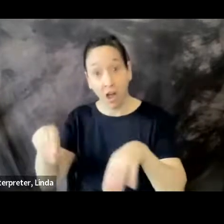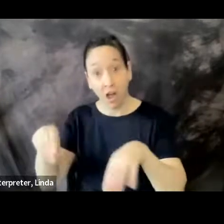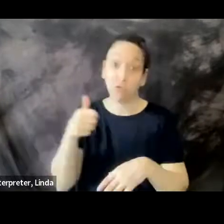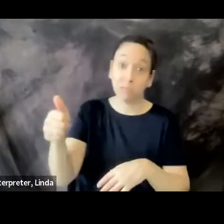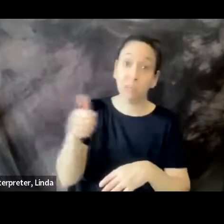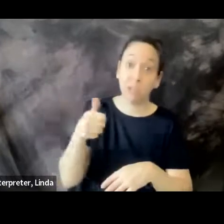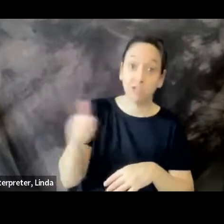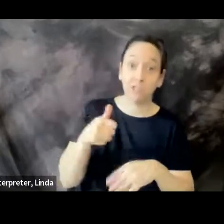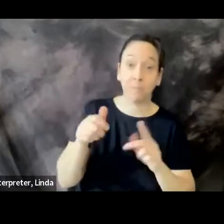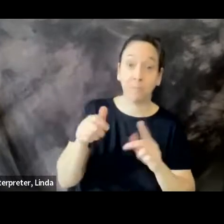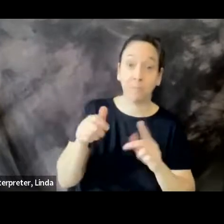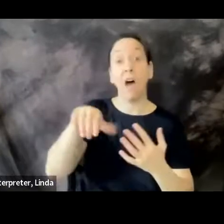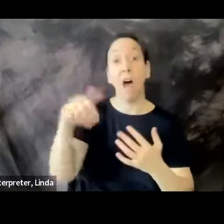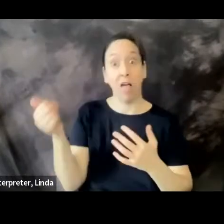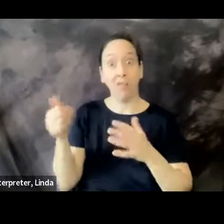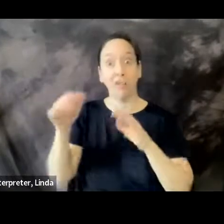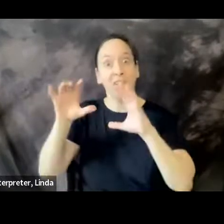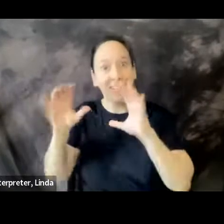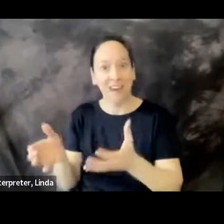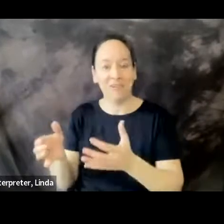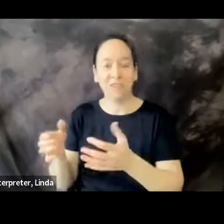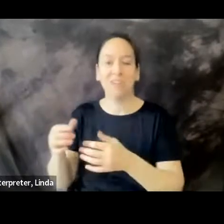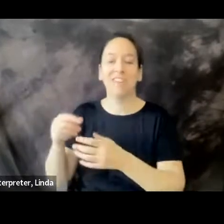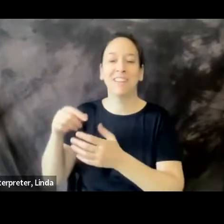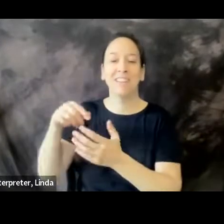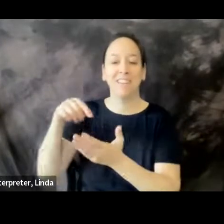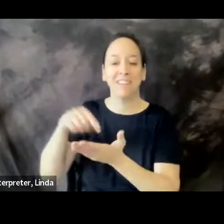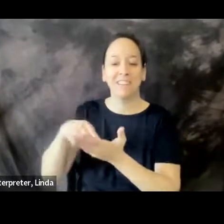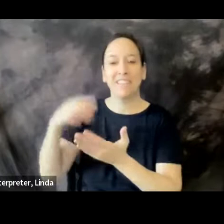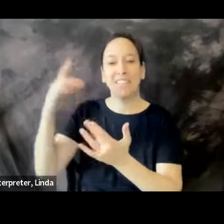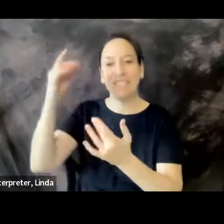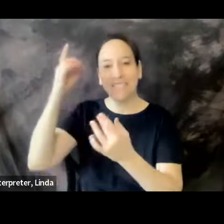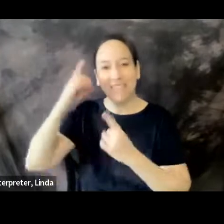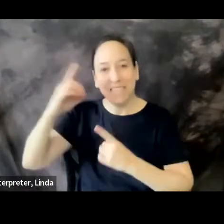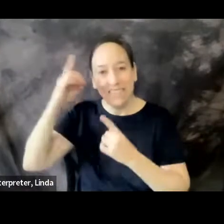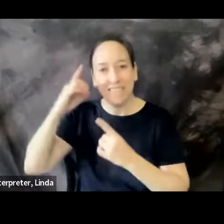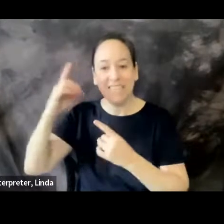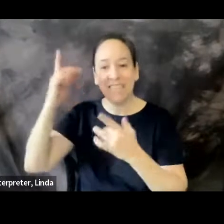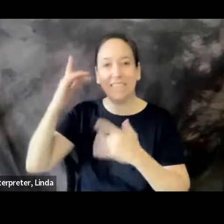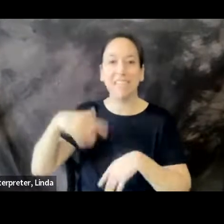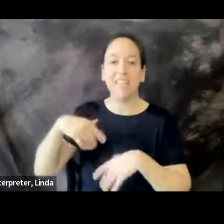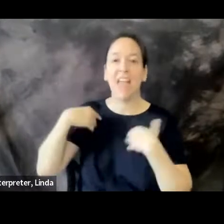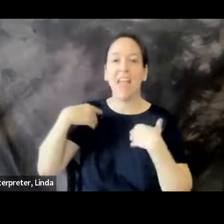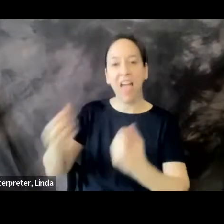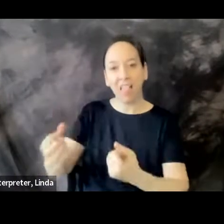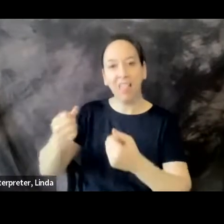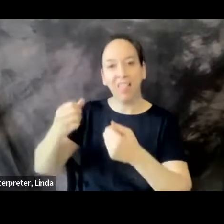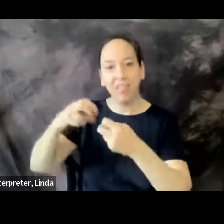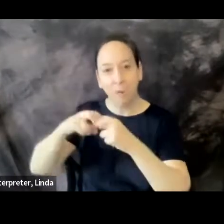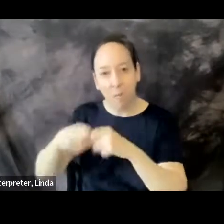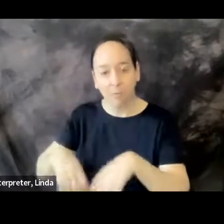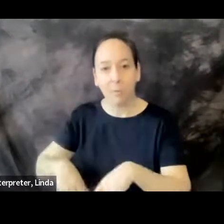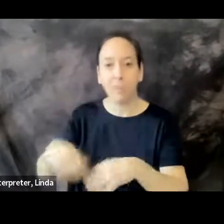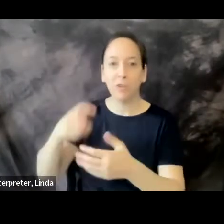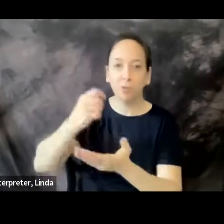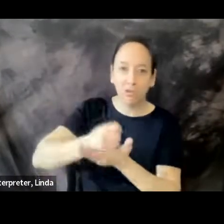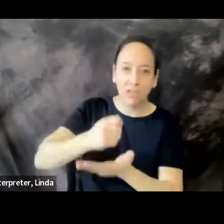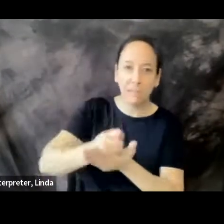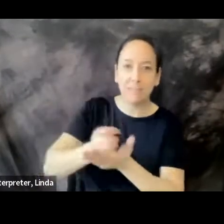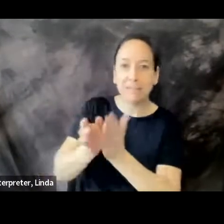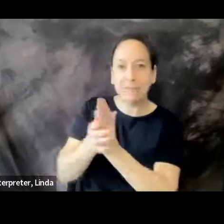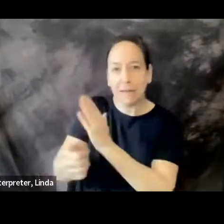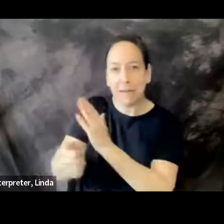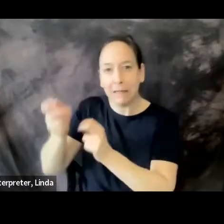that's collected in another category for diseases and health conditions, treatments and skilled care needs, such